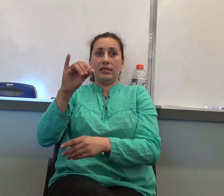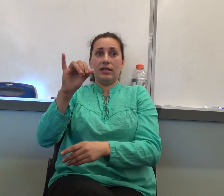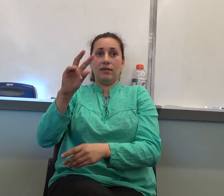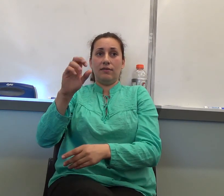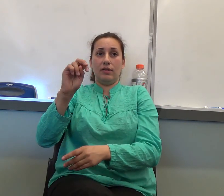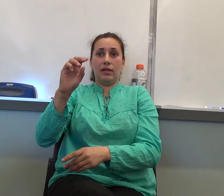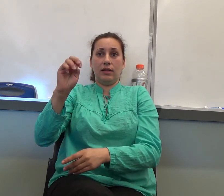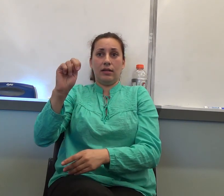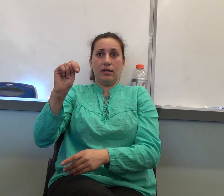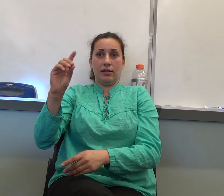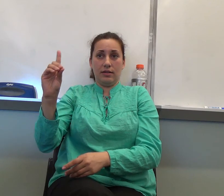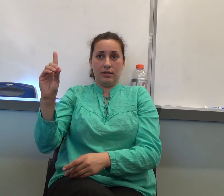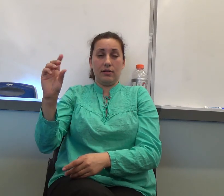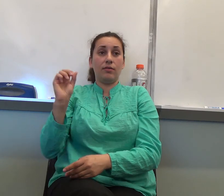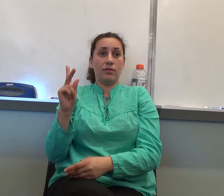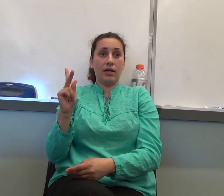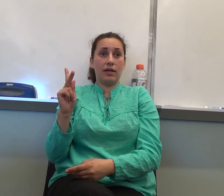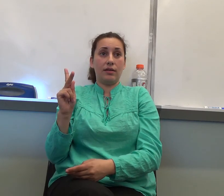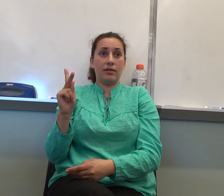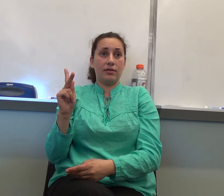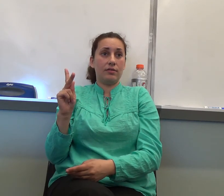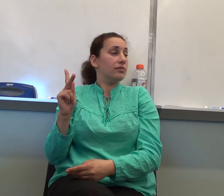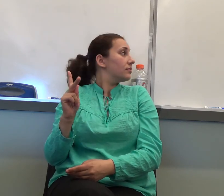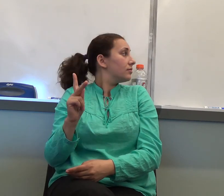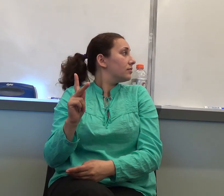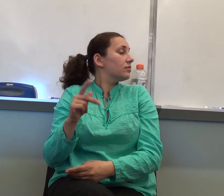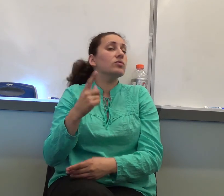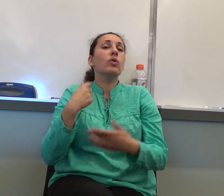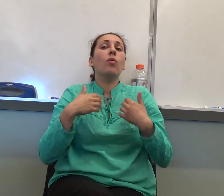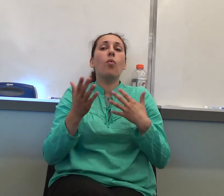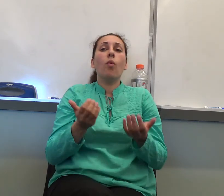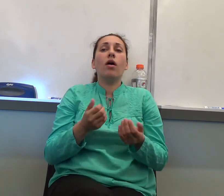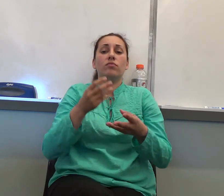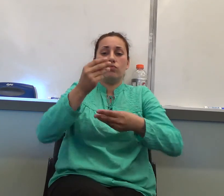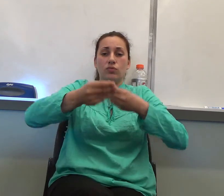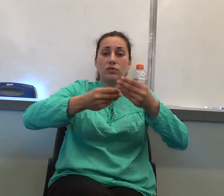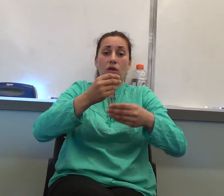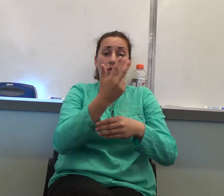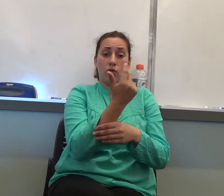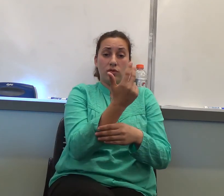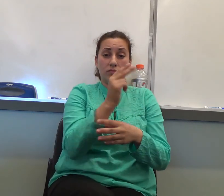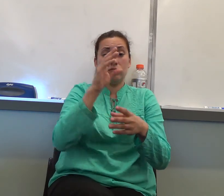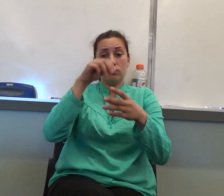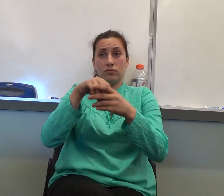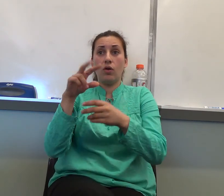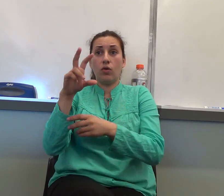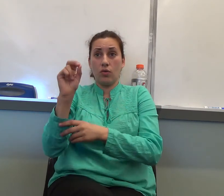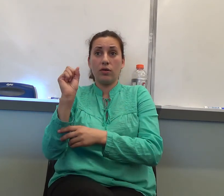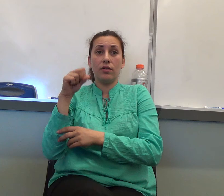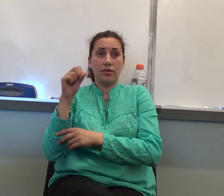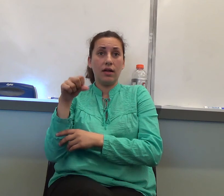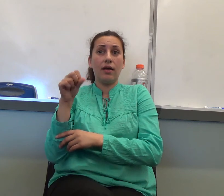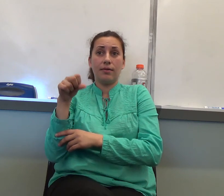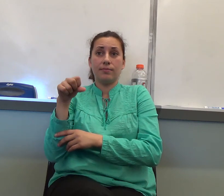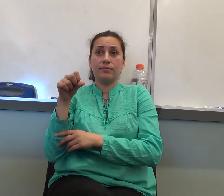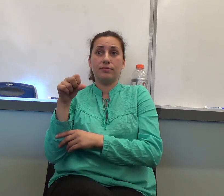Okay, so we want to do this process. Well, 13 does go into 30, we can actually do that. But